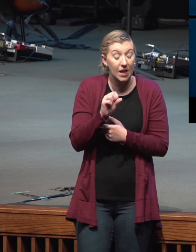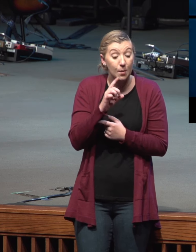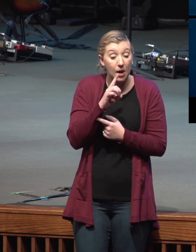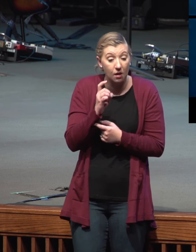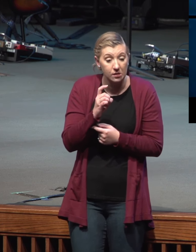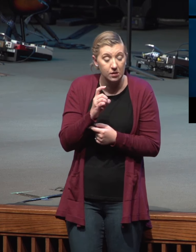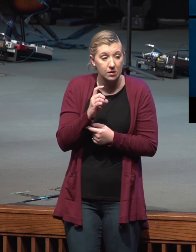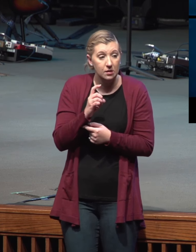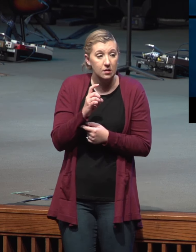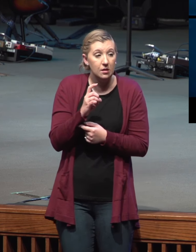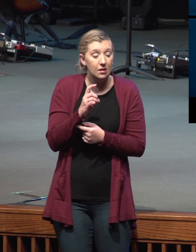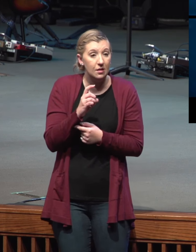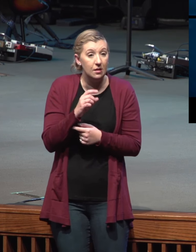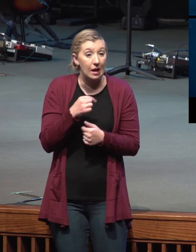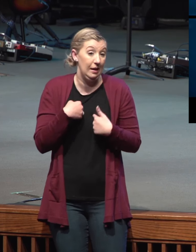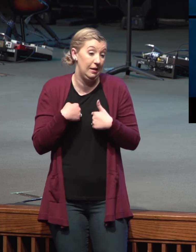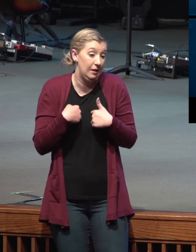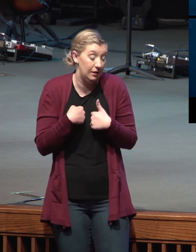Because I,